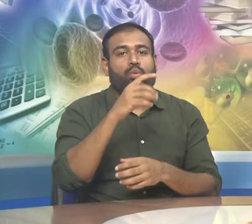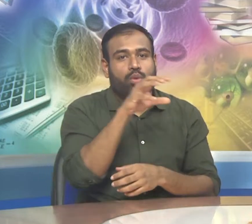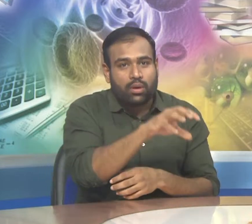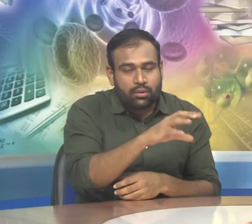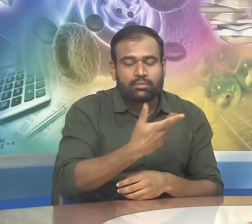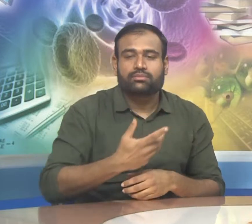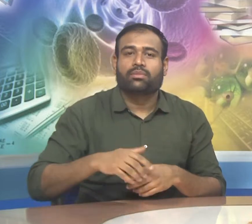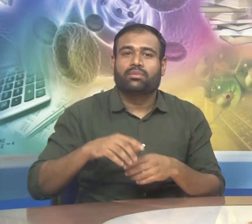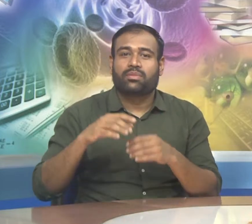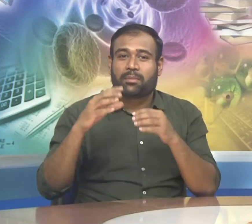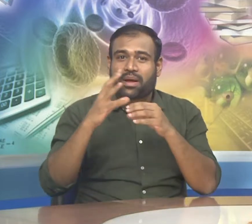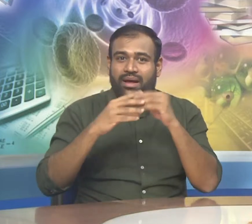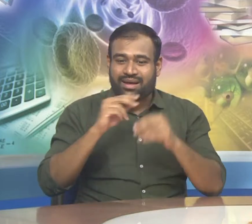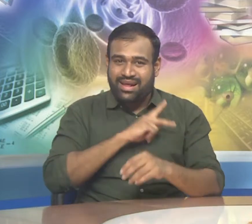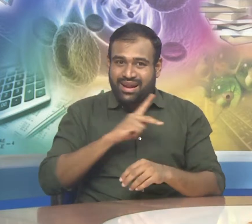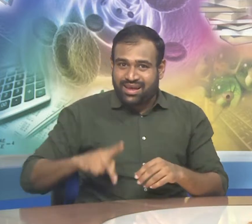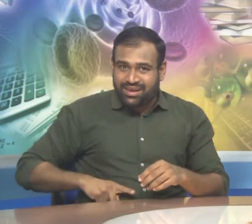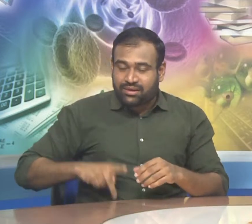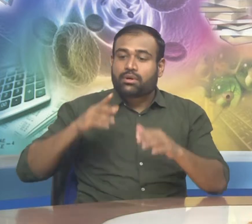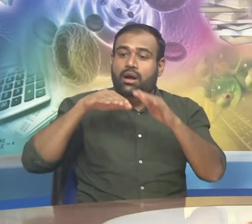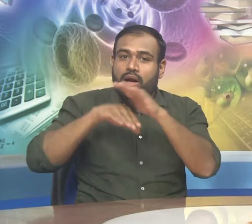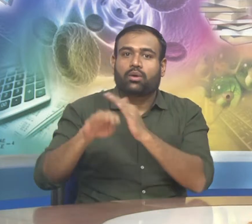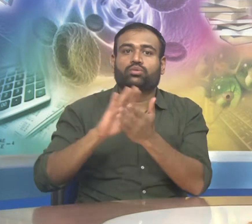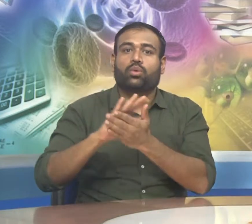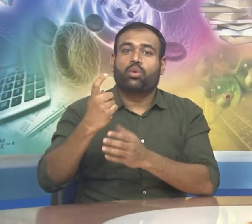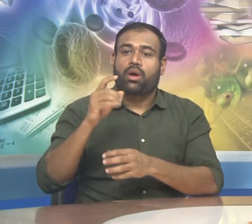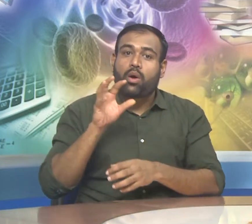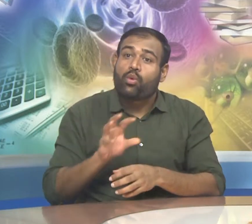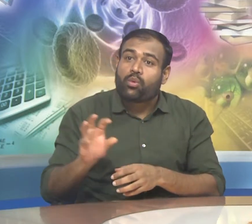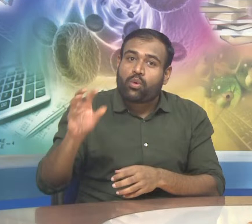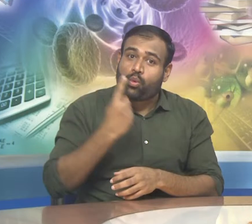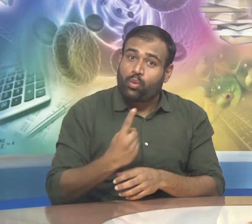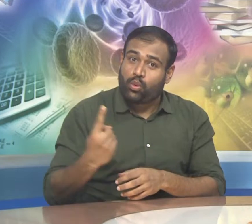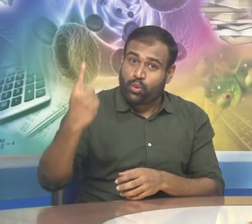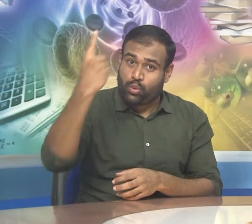For example, Kerala, Maharashtra, Karnataka.